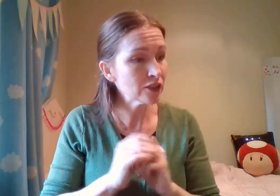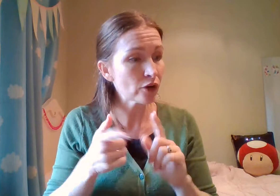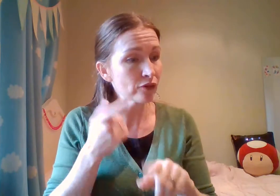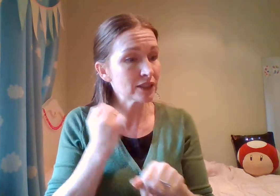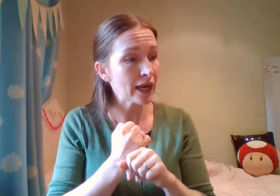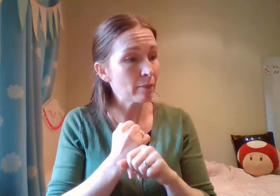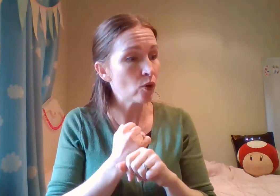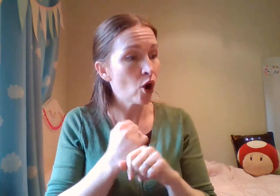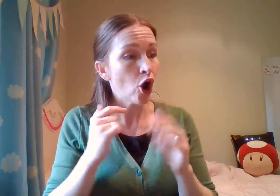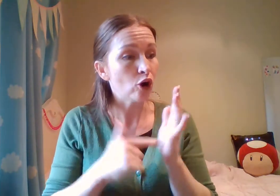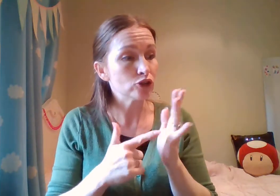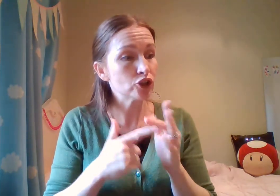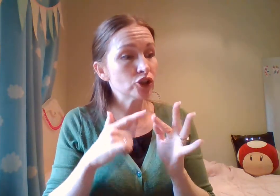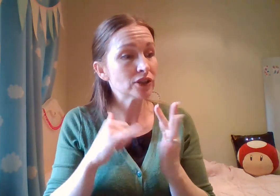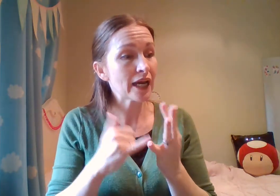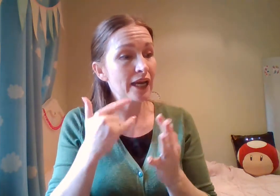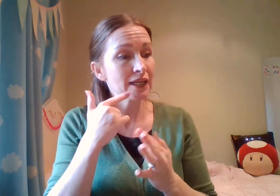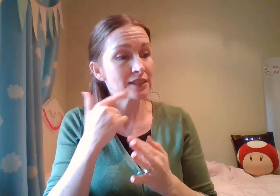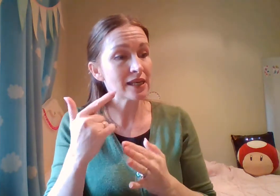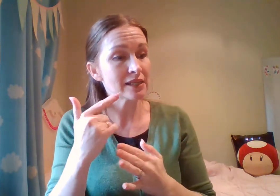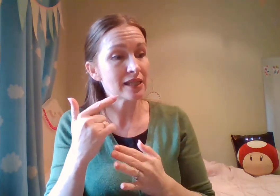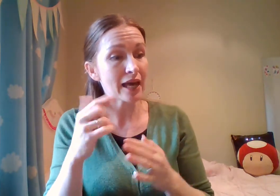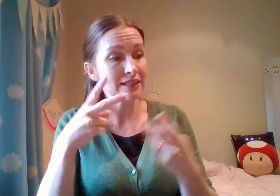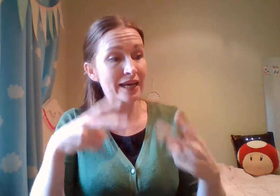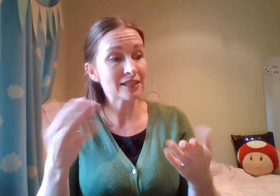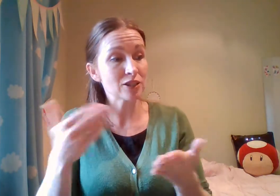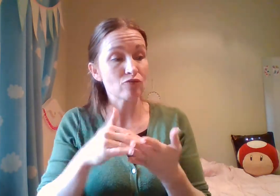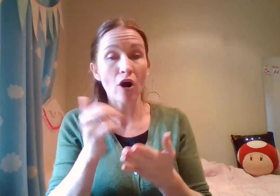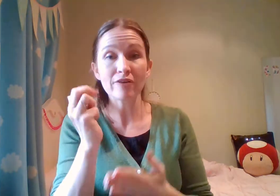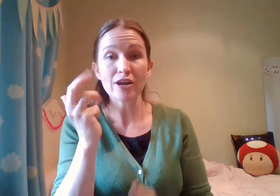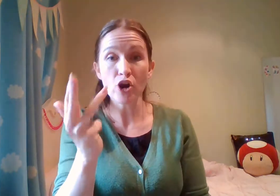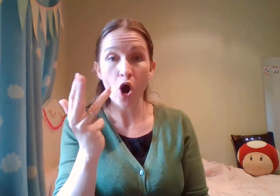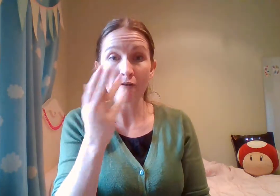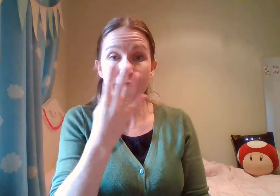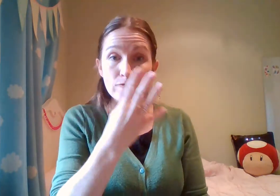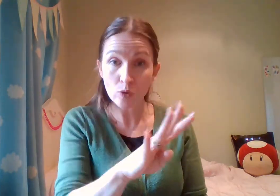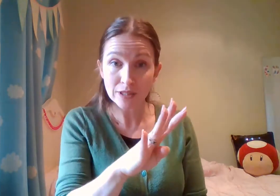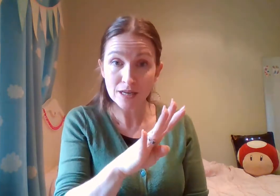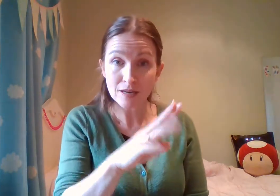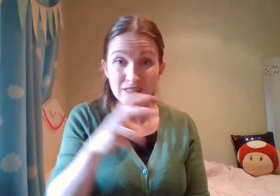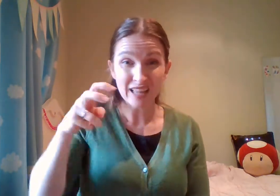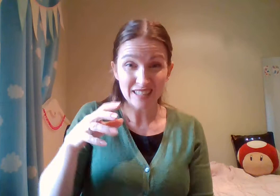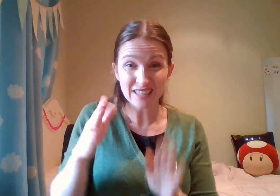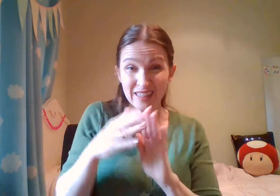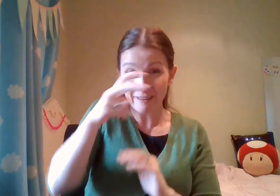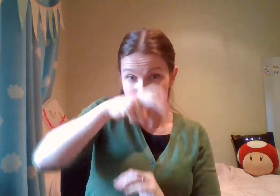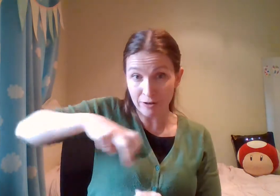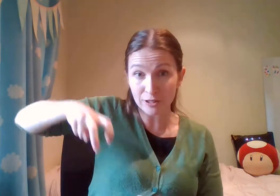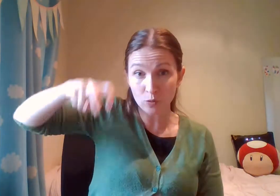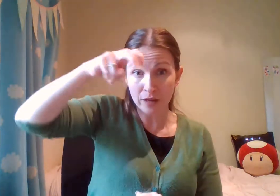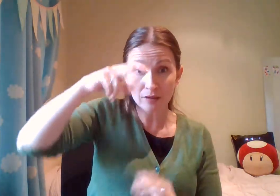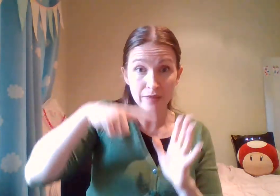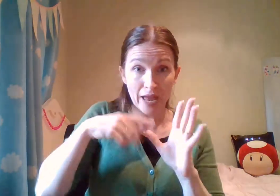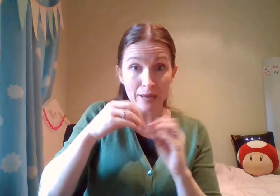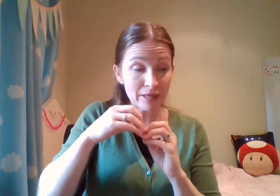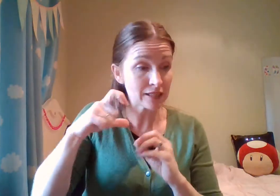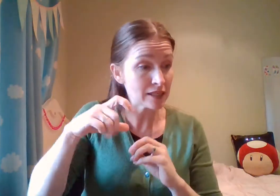for example, on Tuesday, it says that dancers arrive at 9:40. That's near that Ferris wheel at the ABC